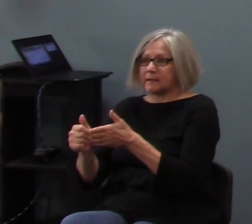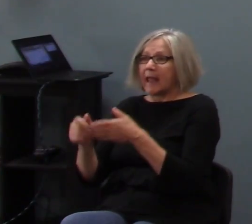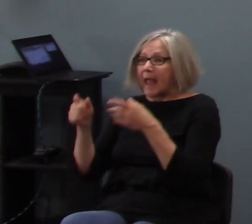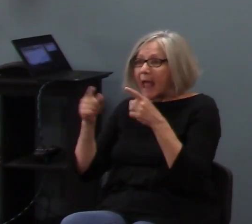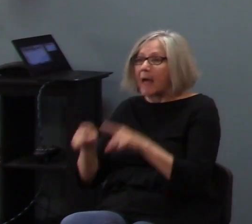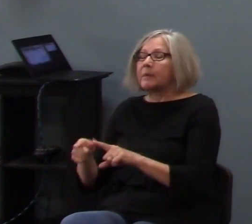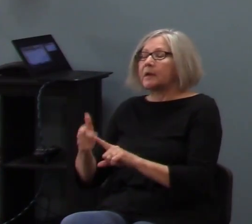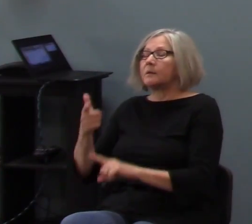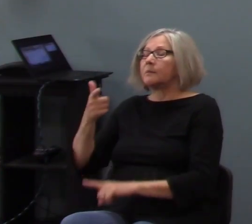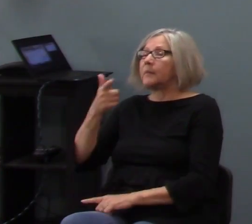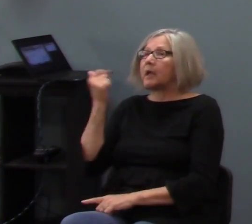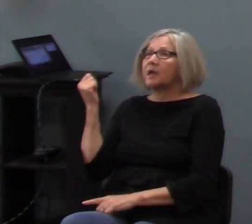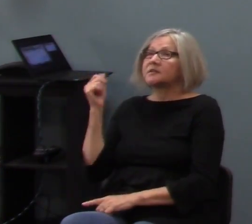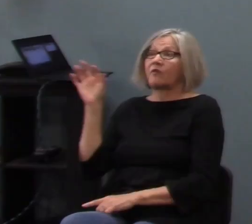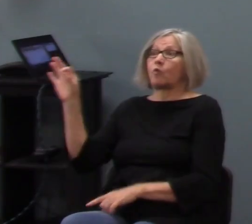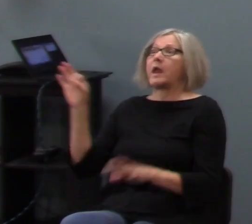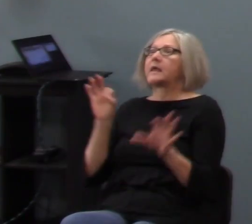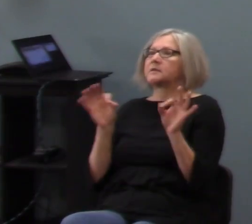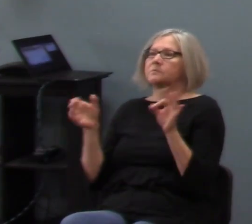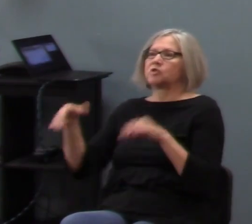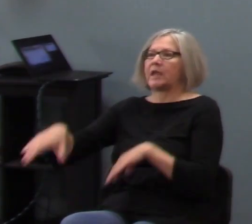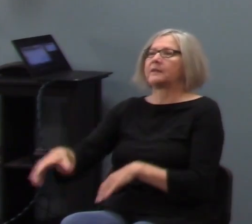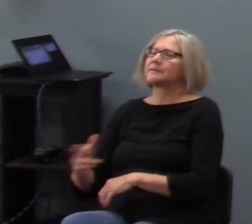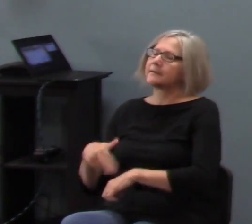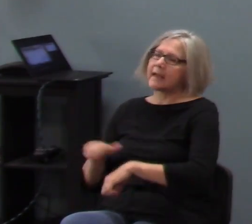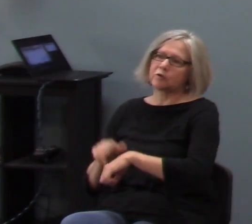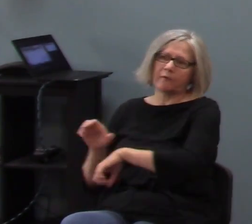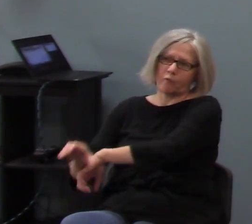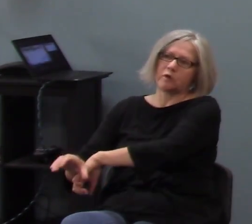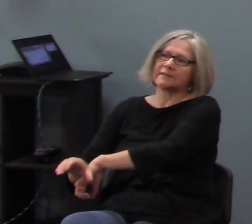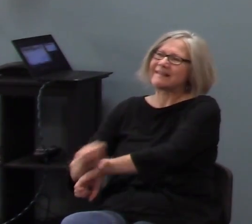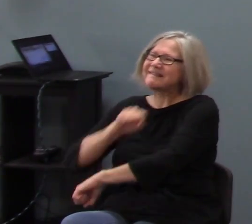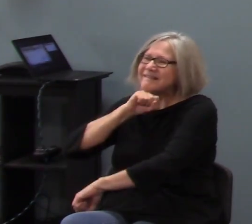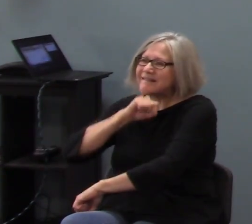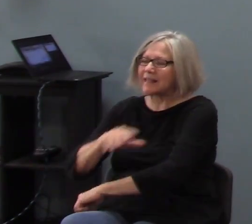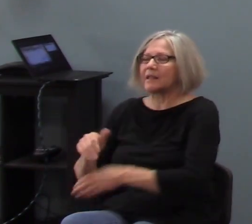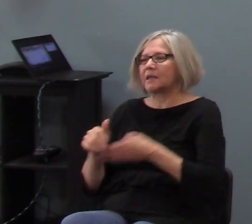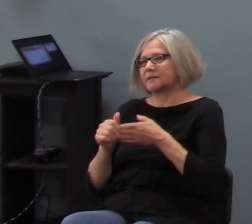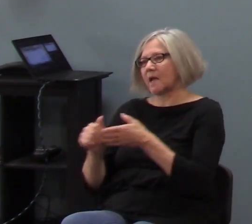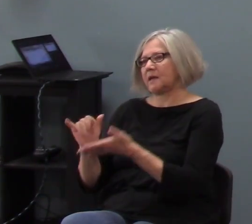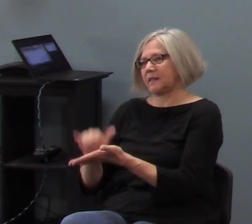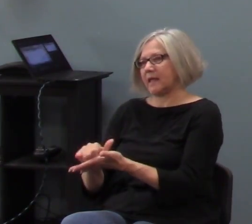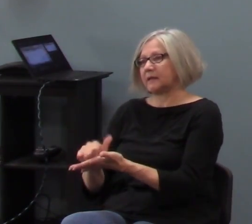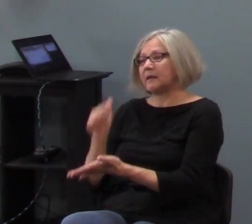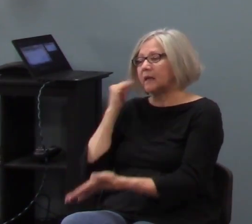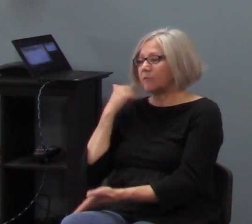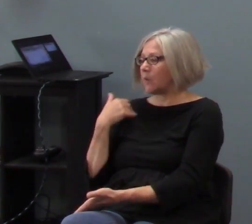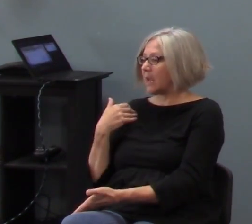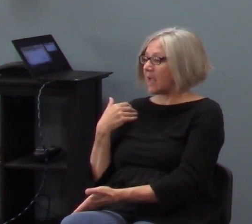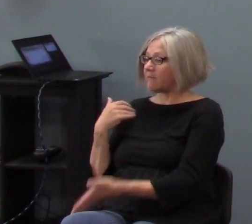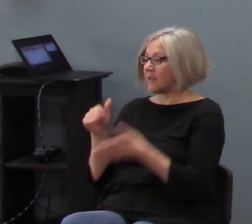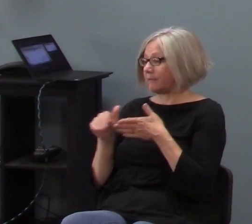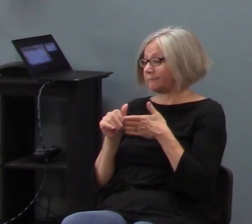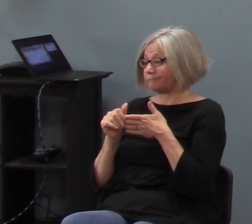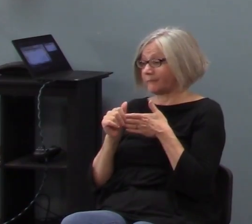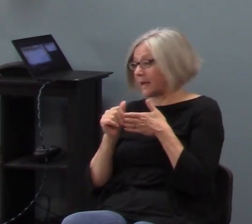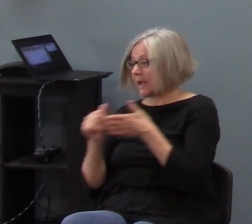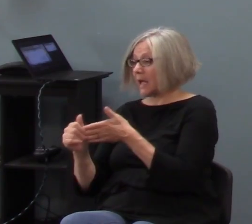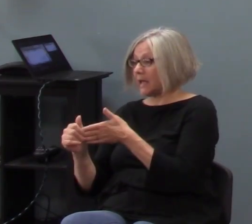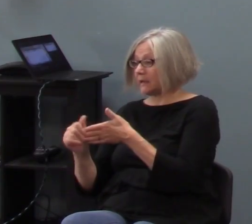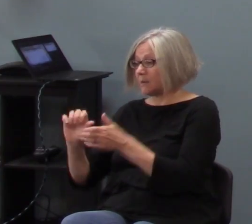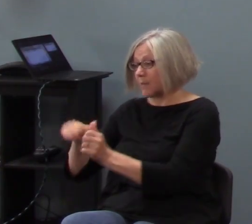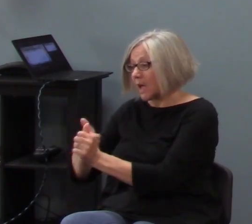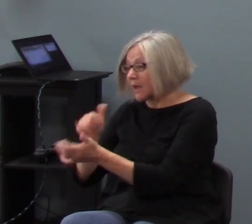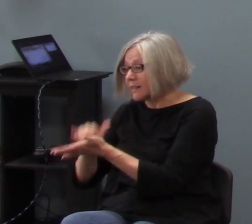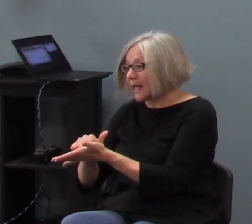of random chance, natural forces, things like that. Nothing is guiding evolution. If there's a guiding hand behind evolution, it no longer is